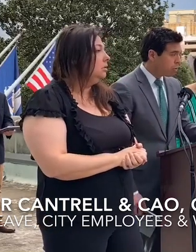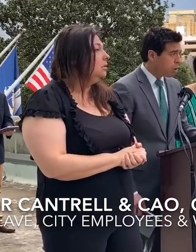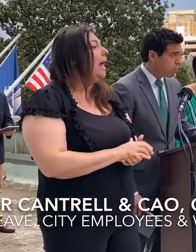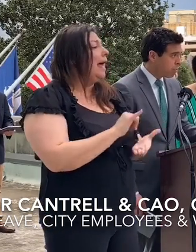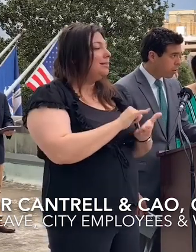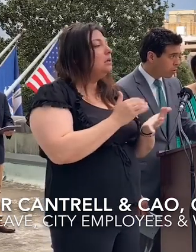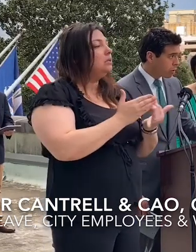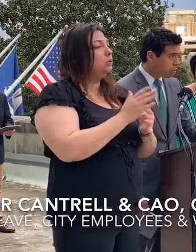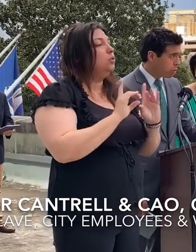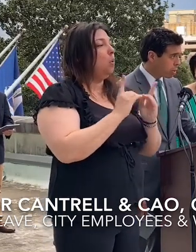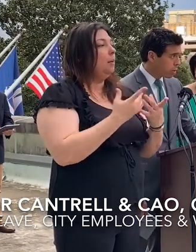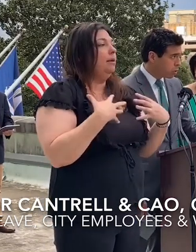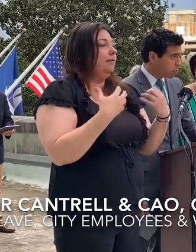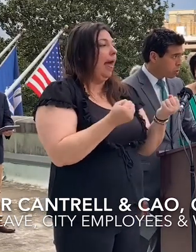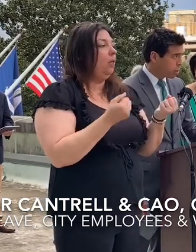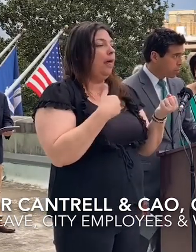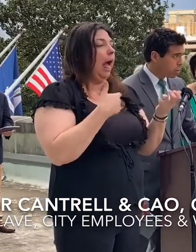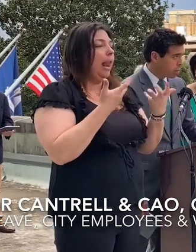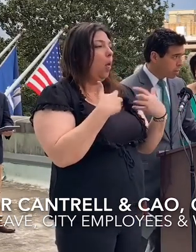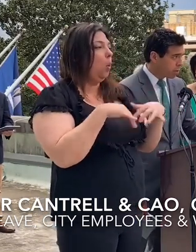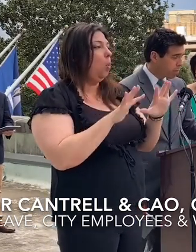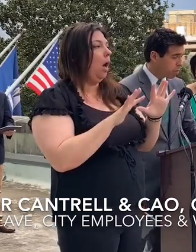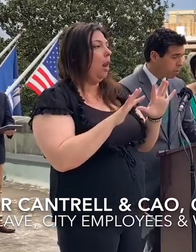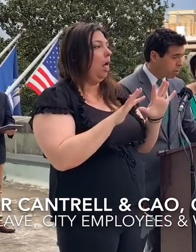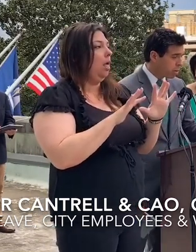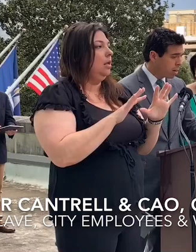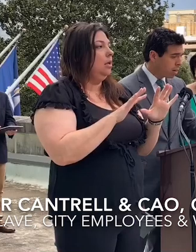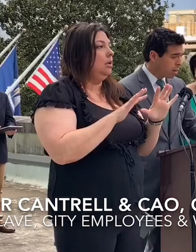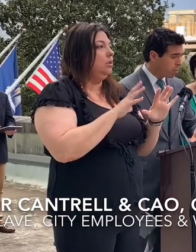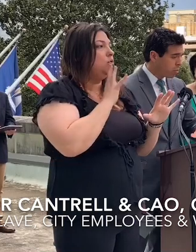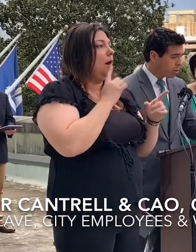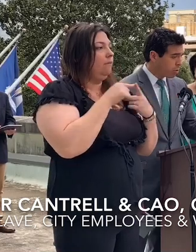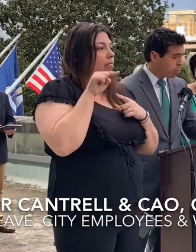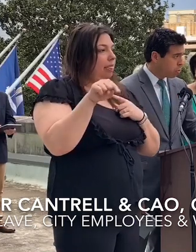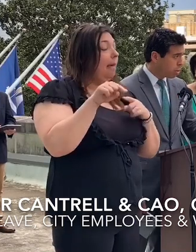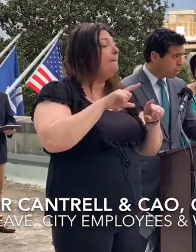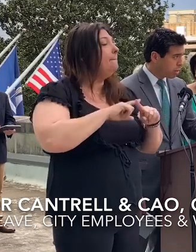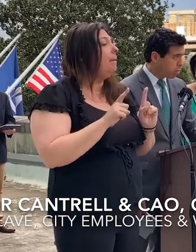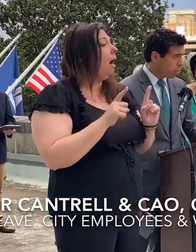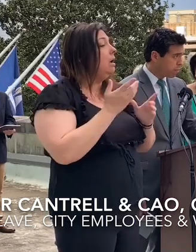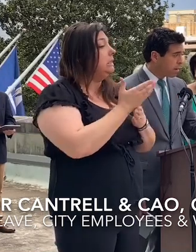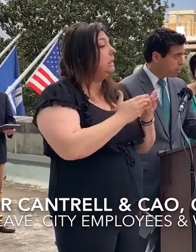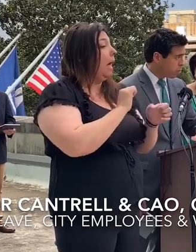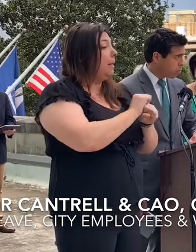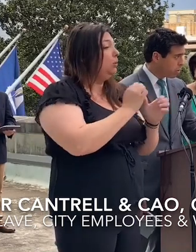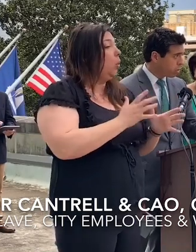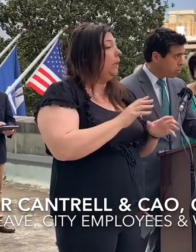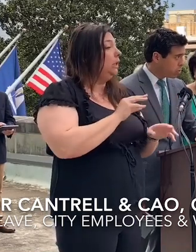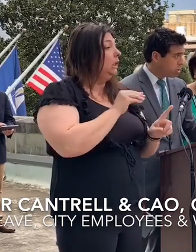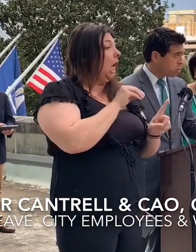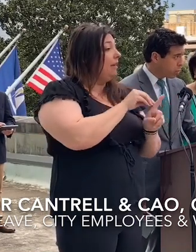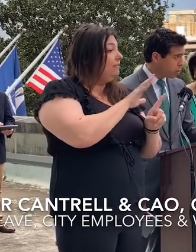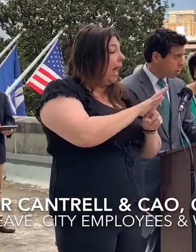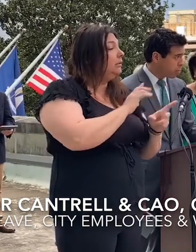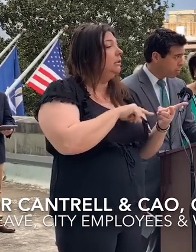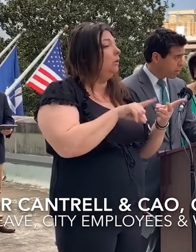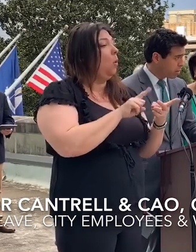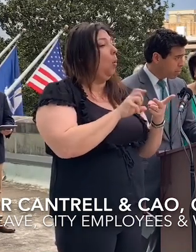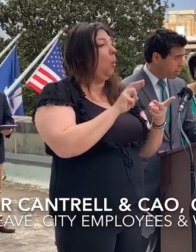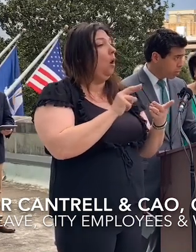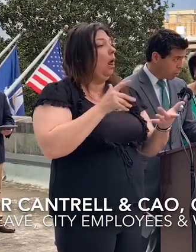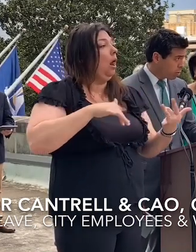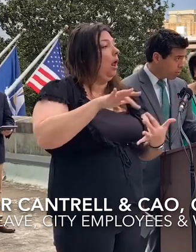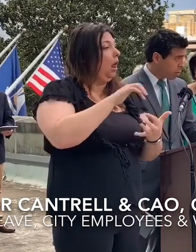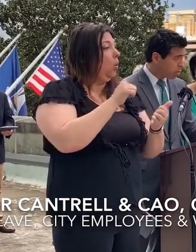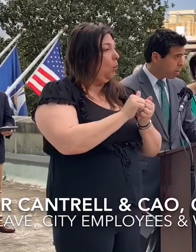through the Department of Health, so I don't want to get too much out of my lane, but if there is some employee that either is affected or in a close situation has been affected